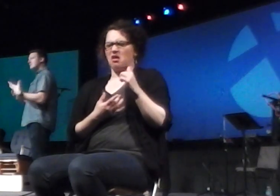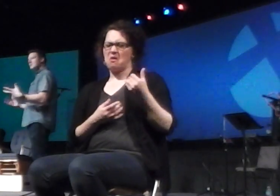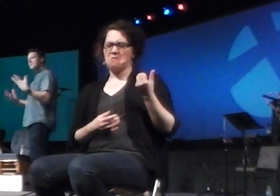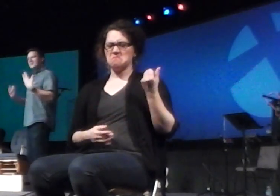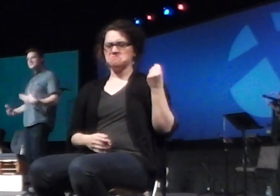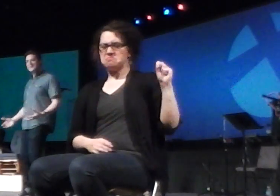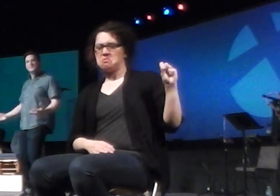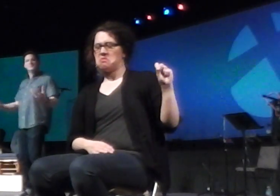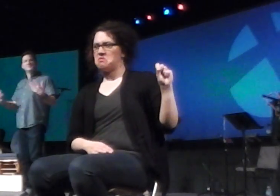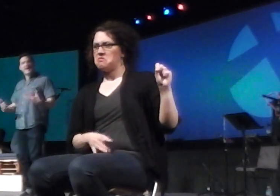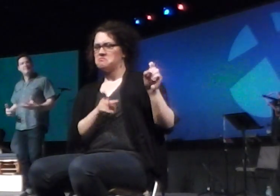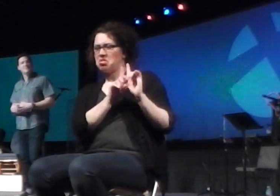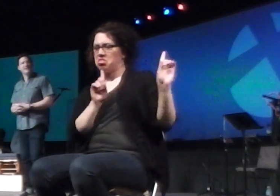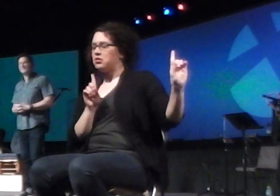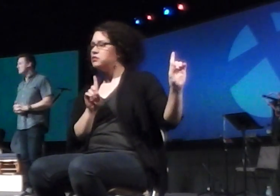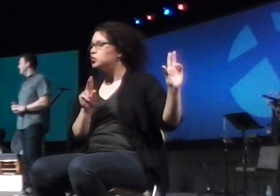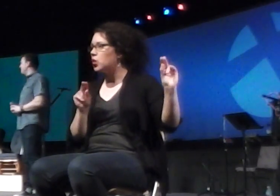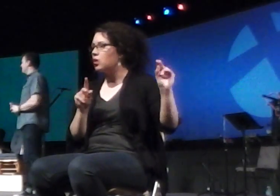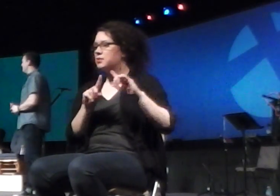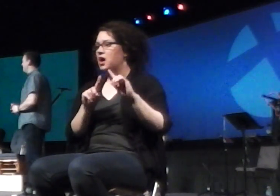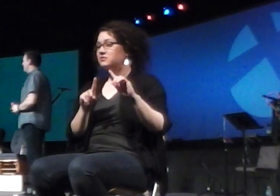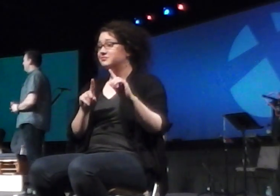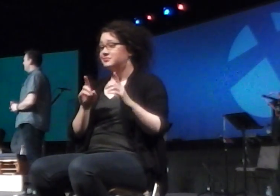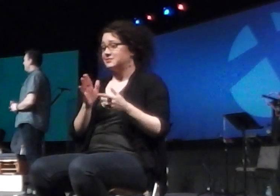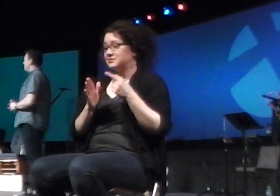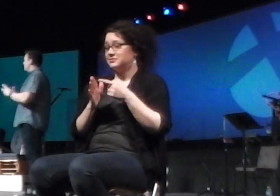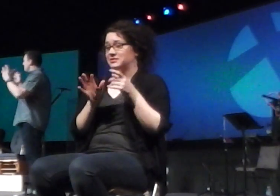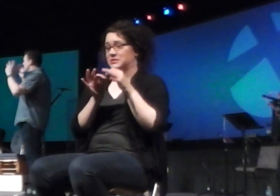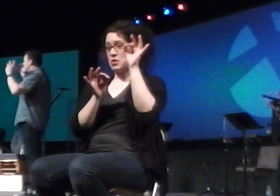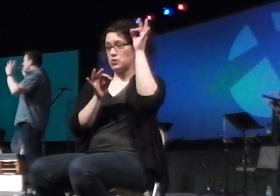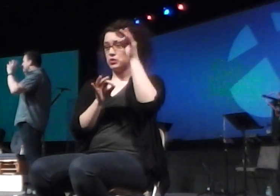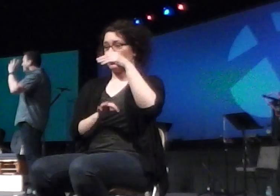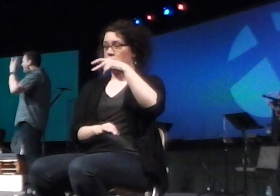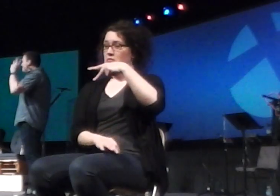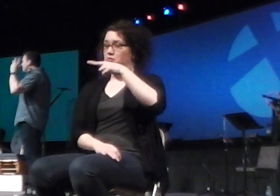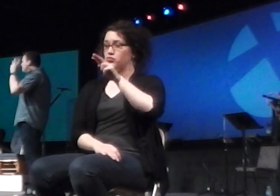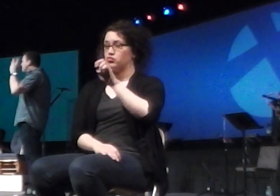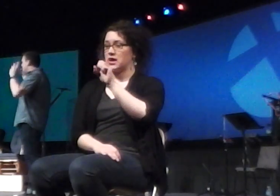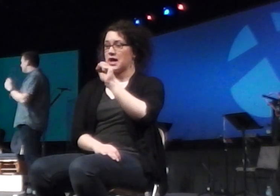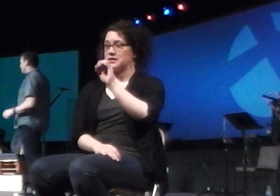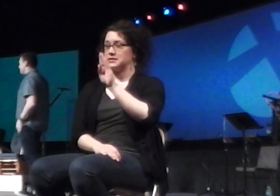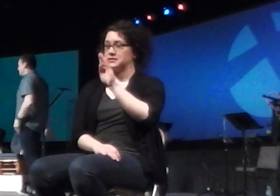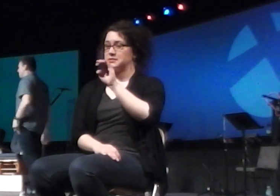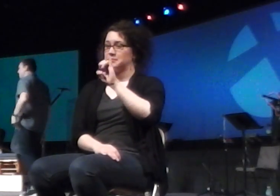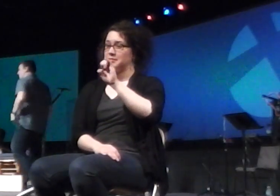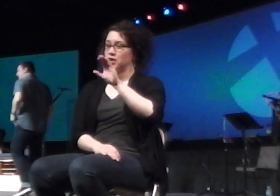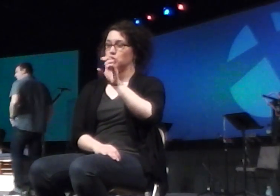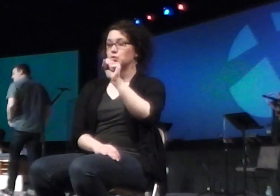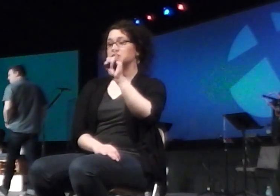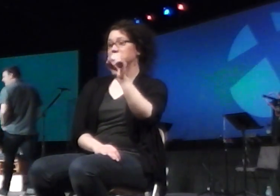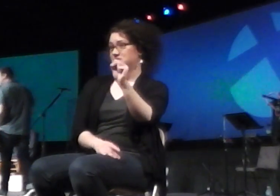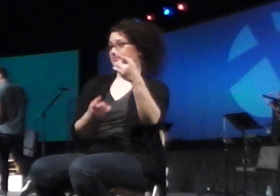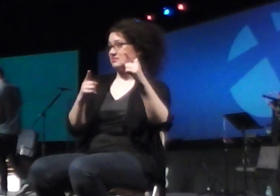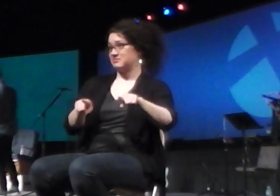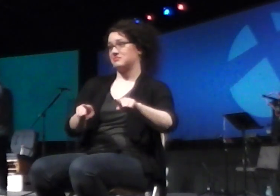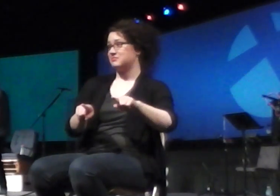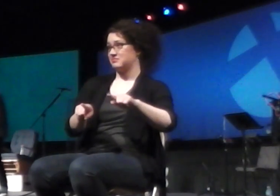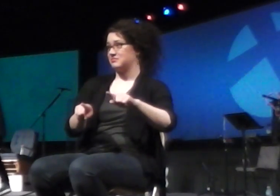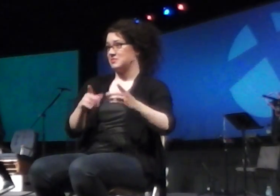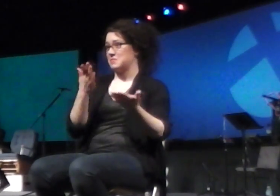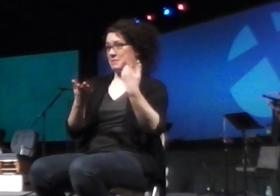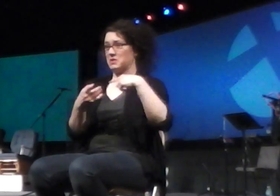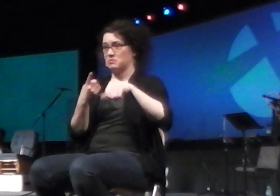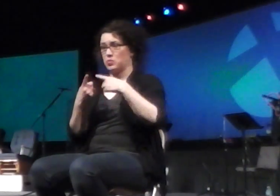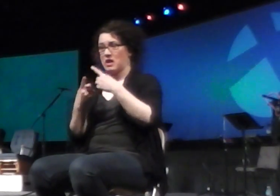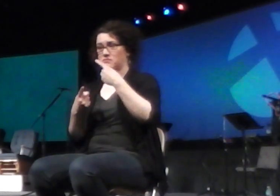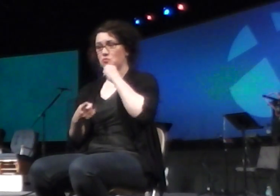does spiritual presbycusis happen as we get older? Do we, as we age, lose the ability to hear a little bit of what God is trying to say?